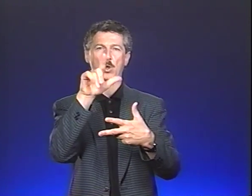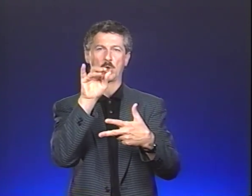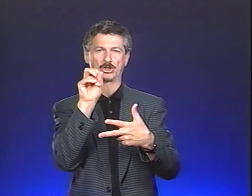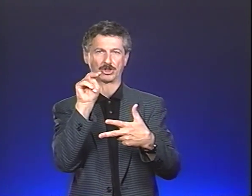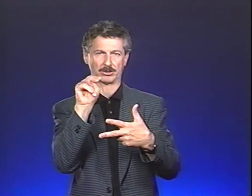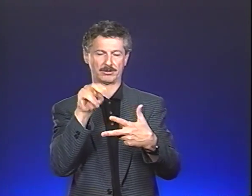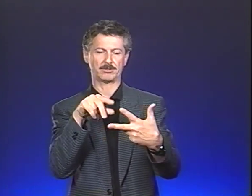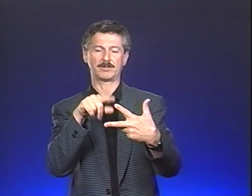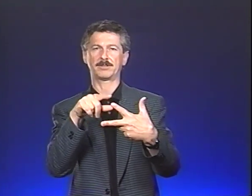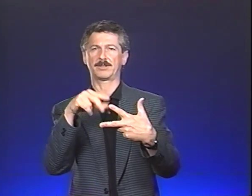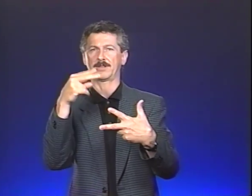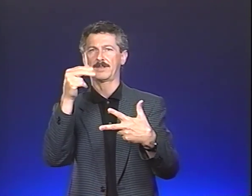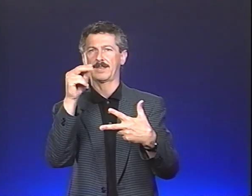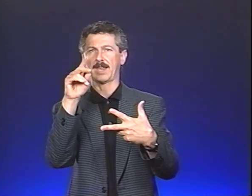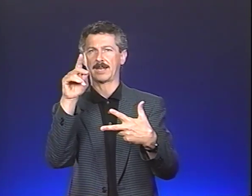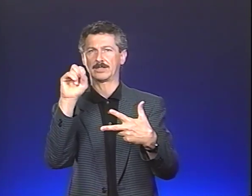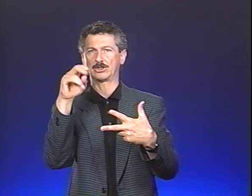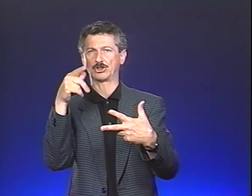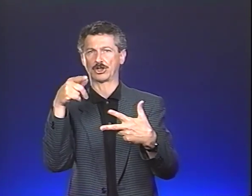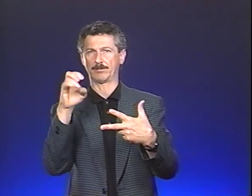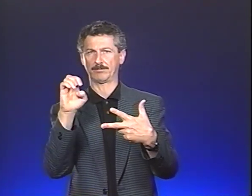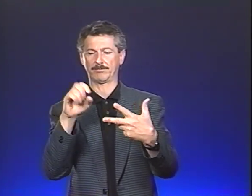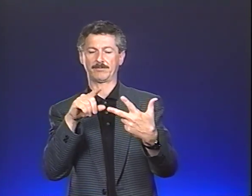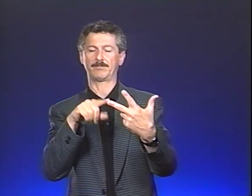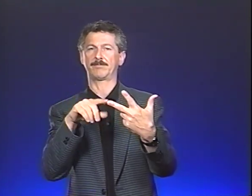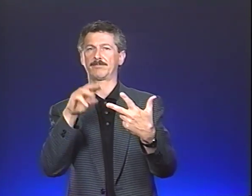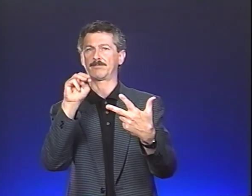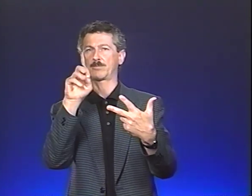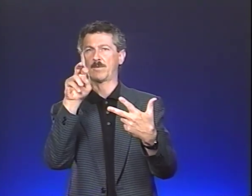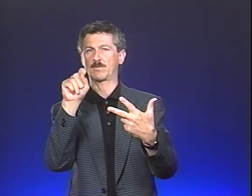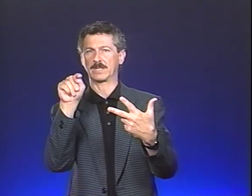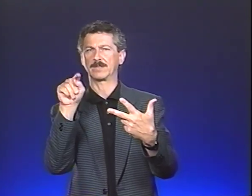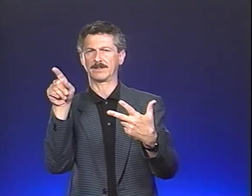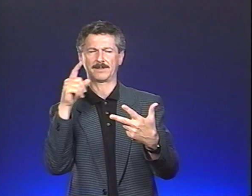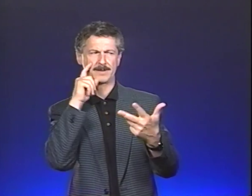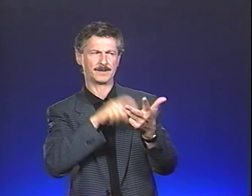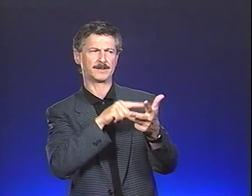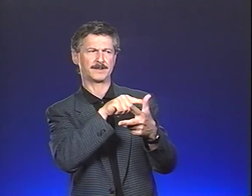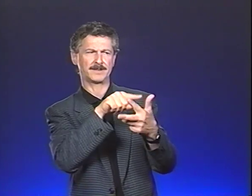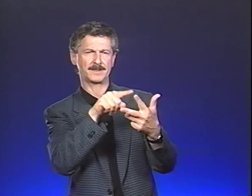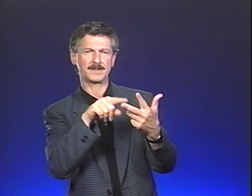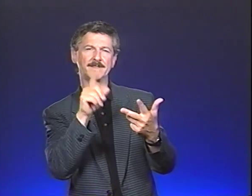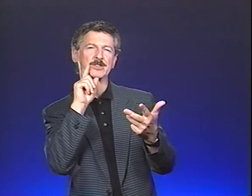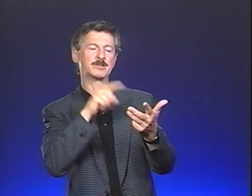three parameters for signs: location, hand shape, and movement.